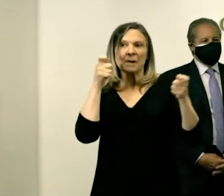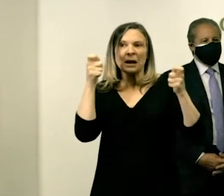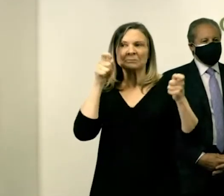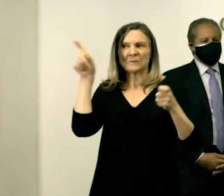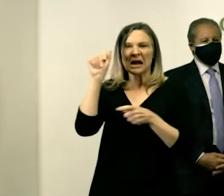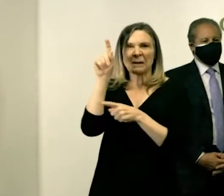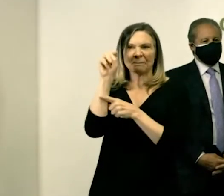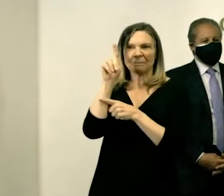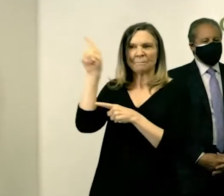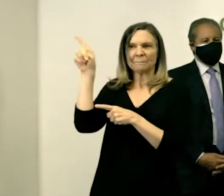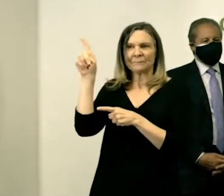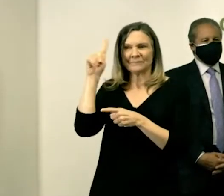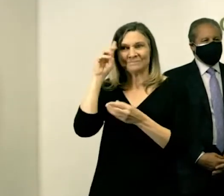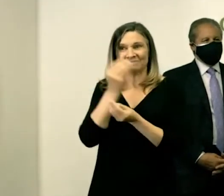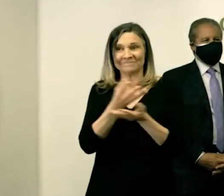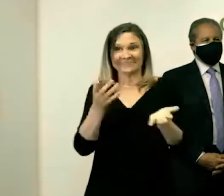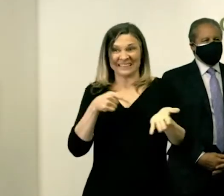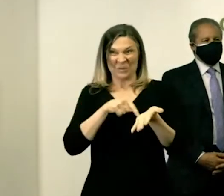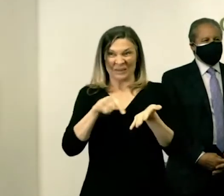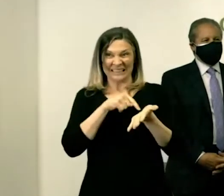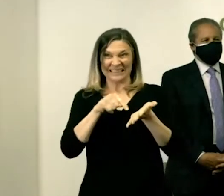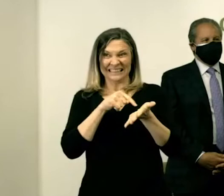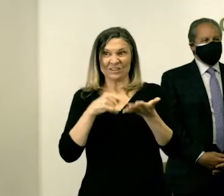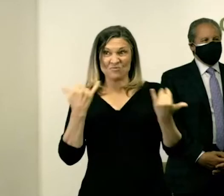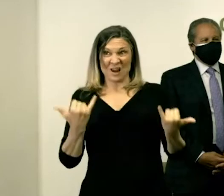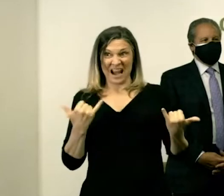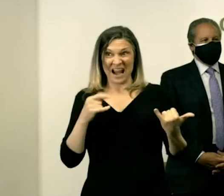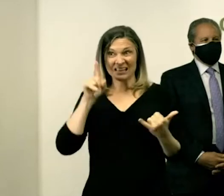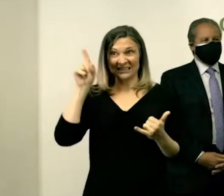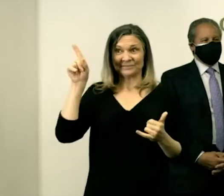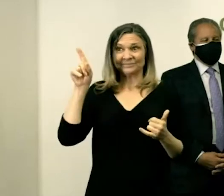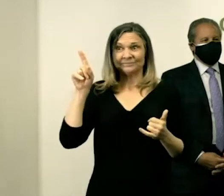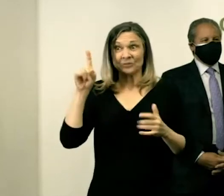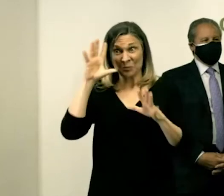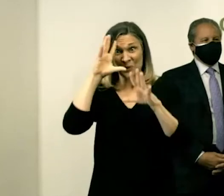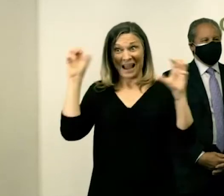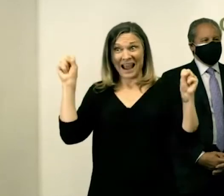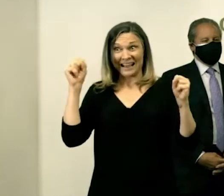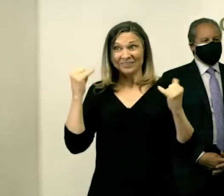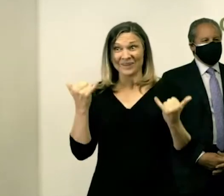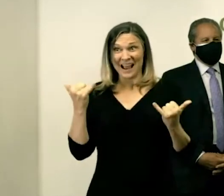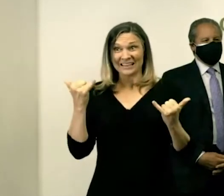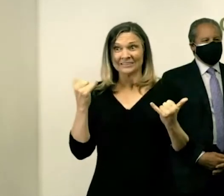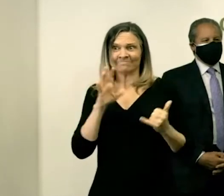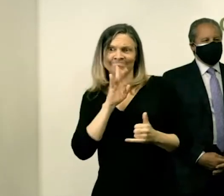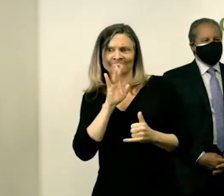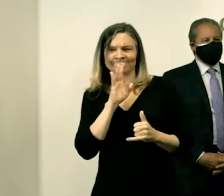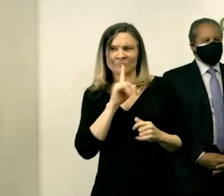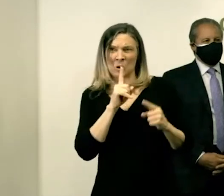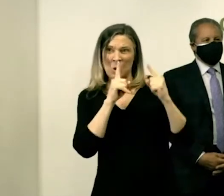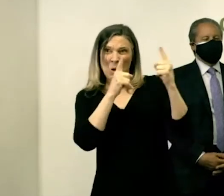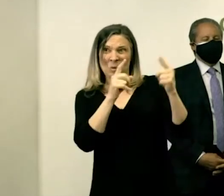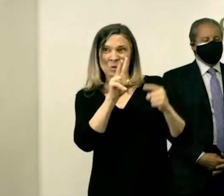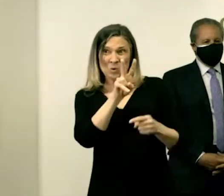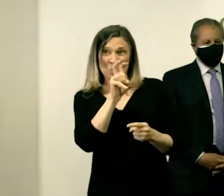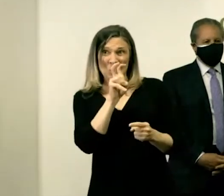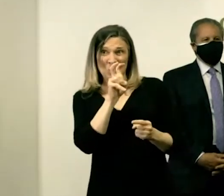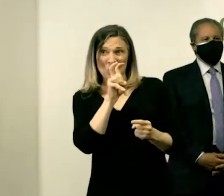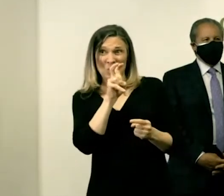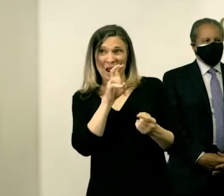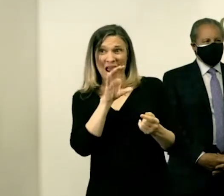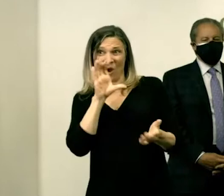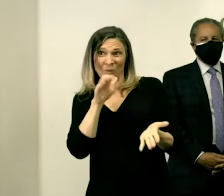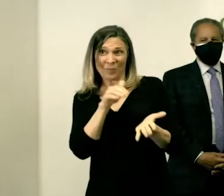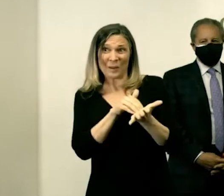week. President today, even in his press conference, announcing now his more audacious goal, 200 million, not just 100